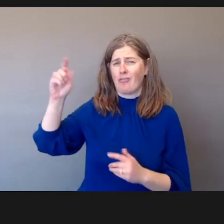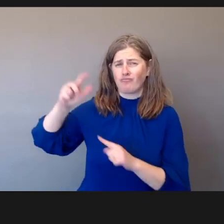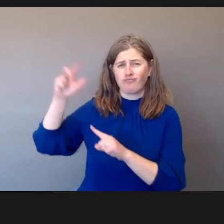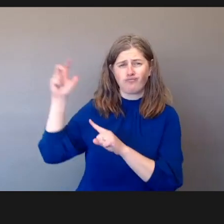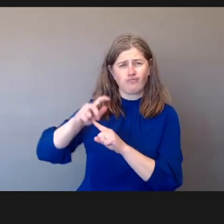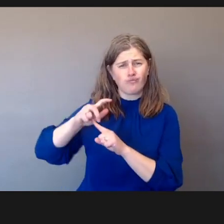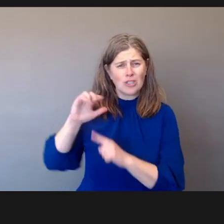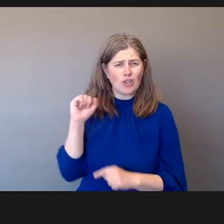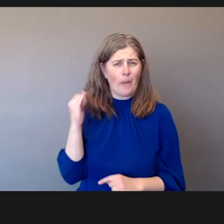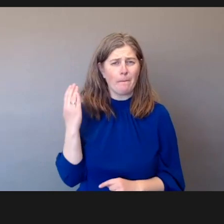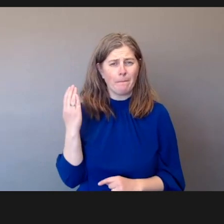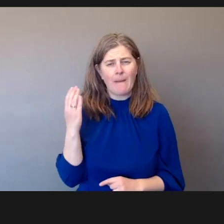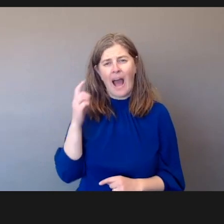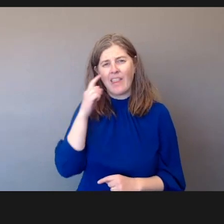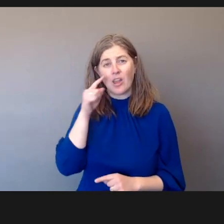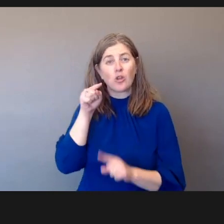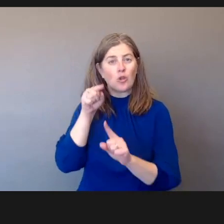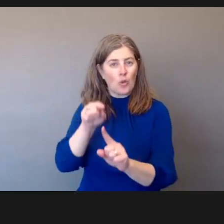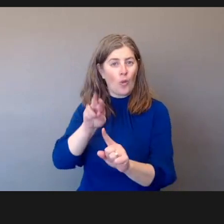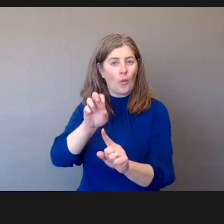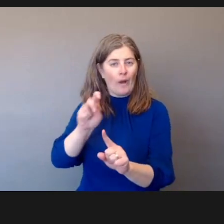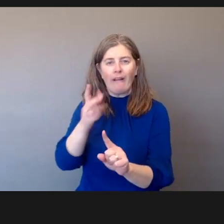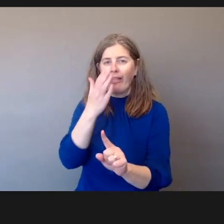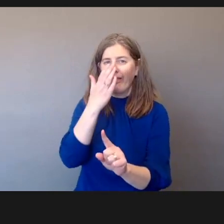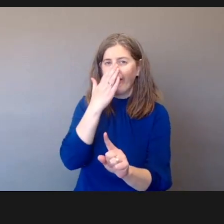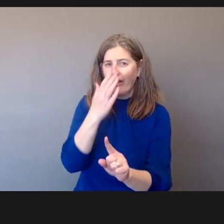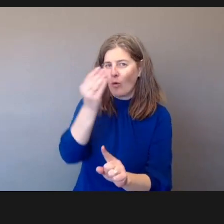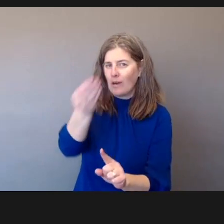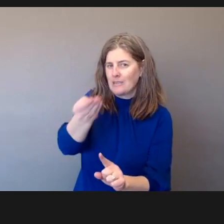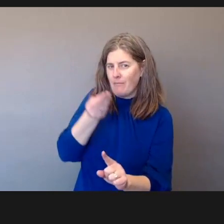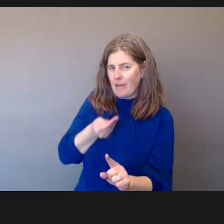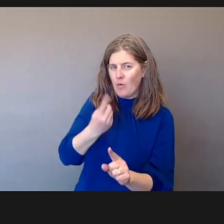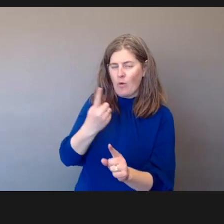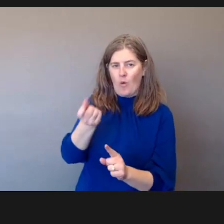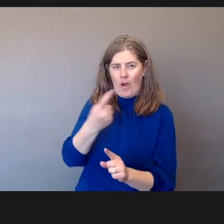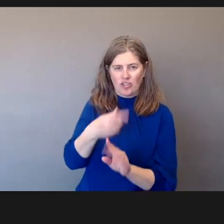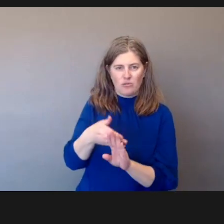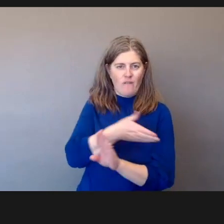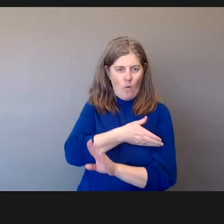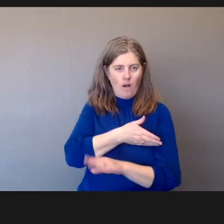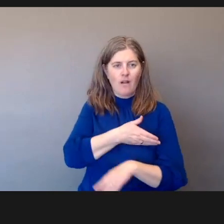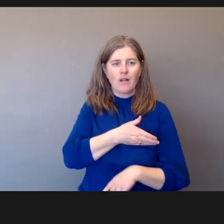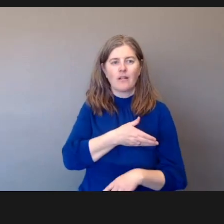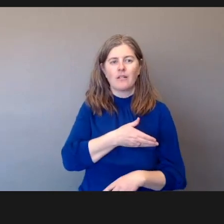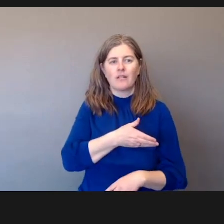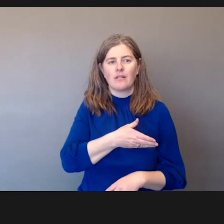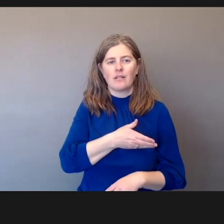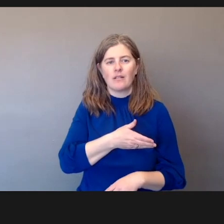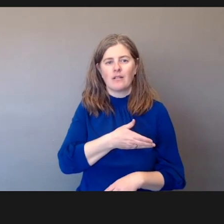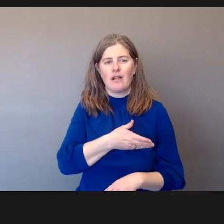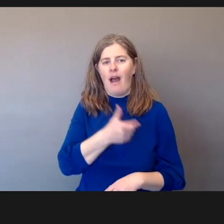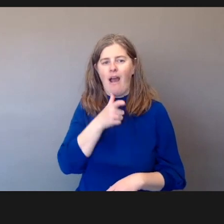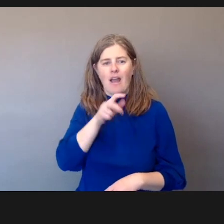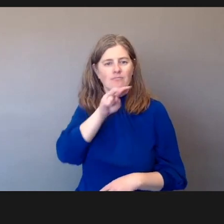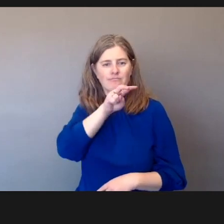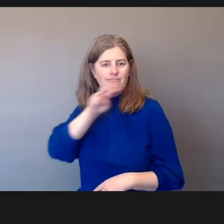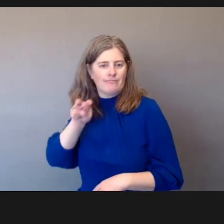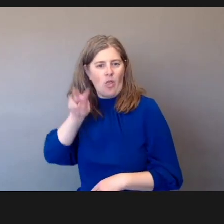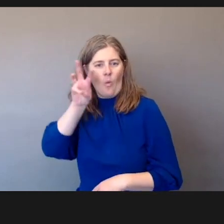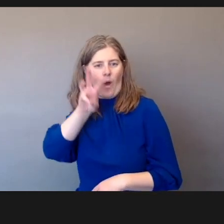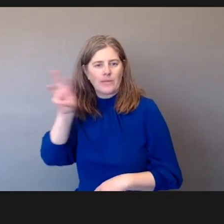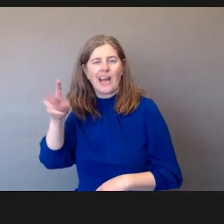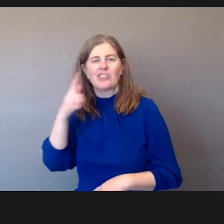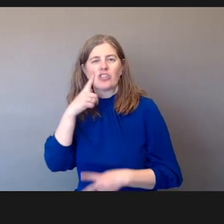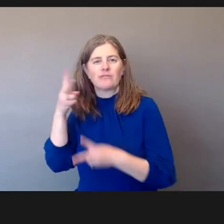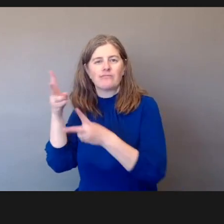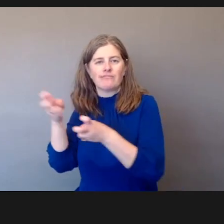And I think thank you for submitting the question in advance. I hadn't gone to that website. I just dropped that